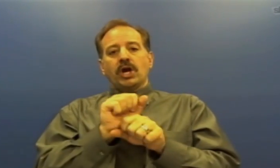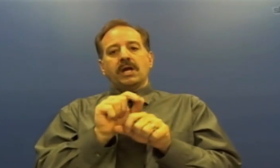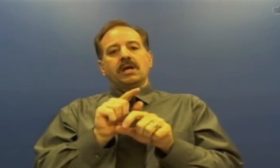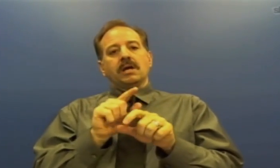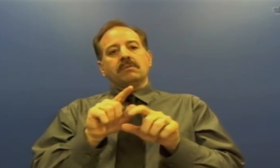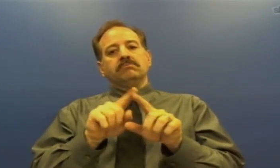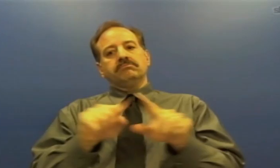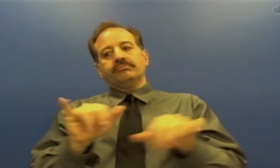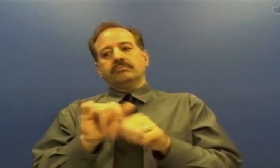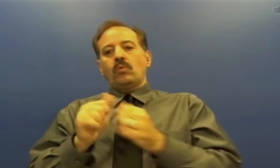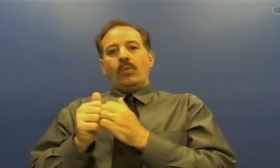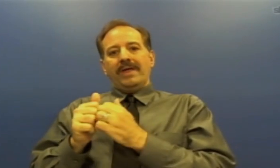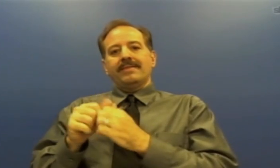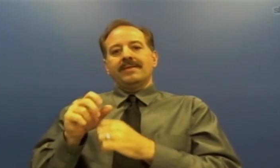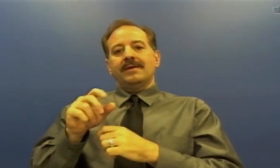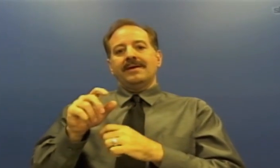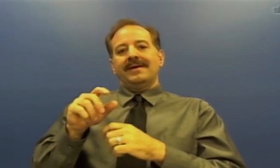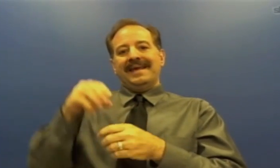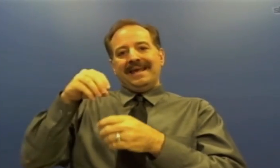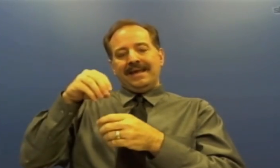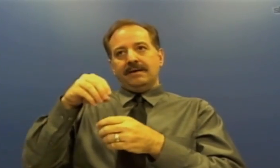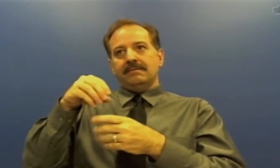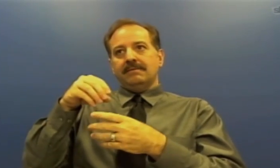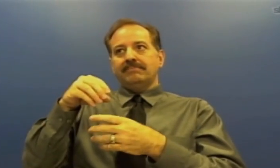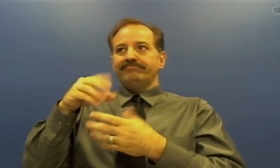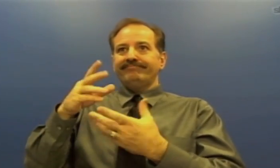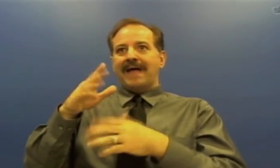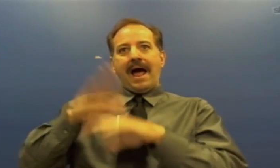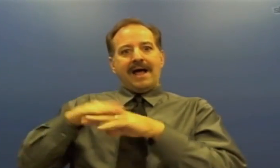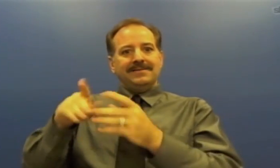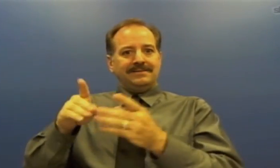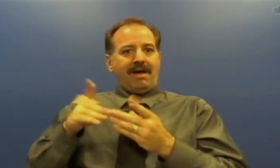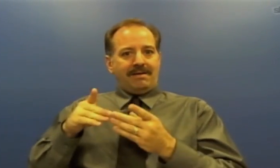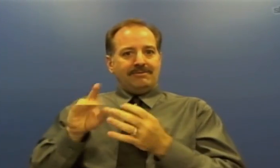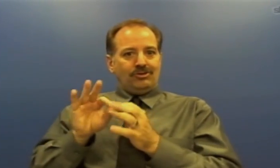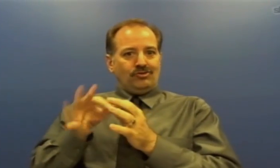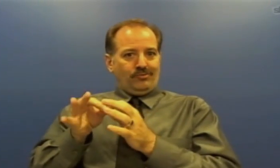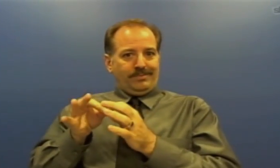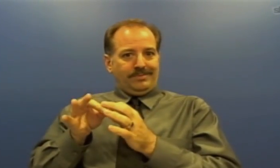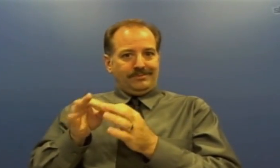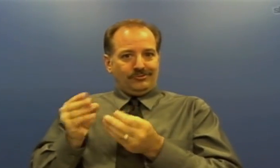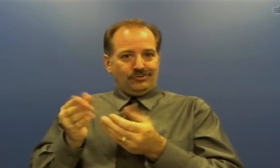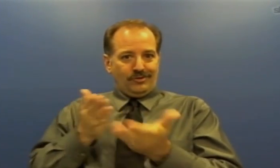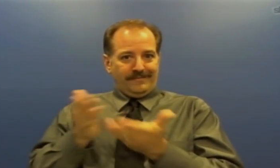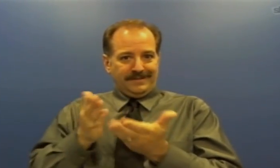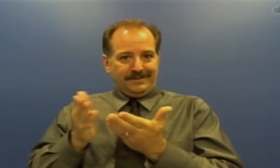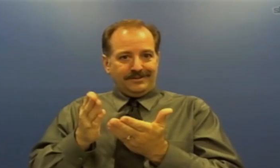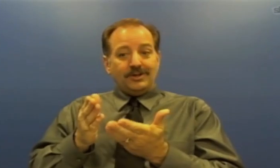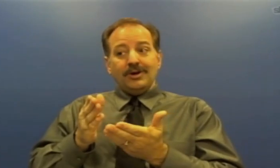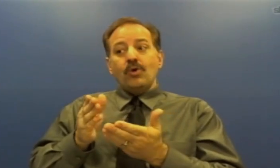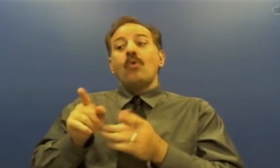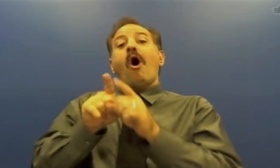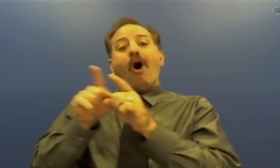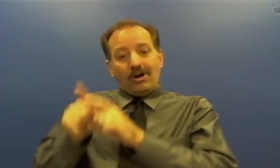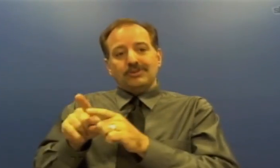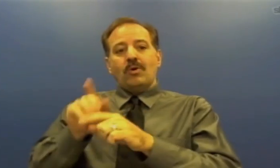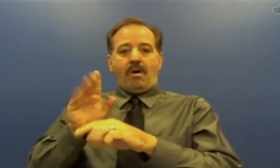With this VRI system, we also work in conjunction with on-site interpreters who are providing services